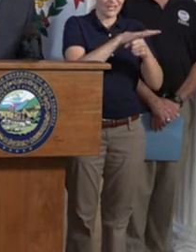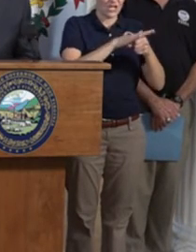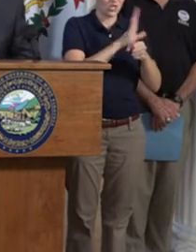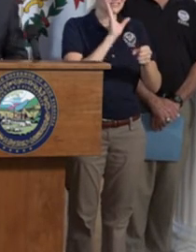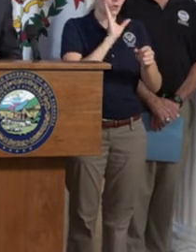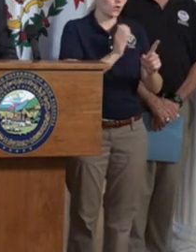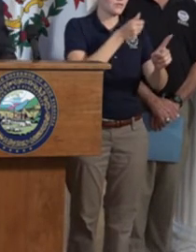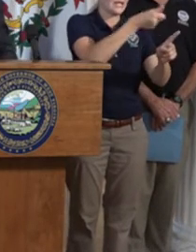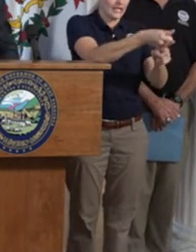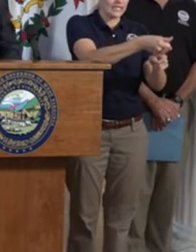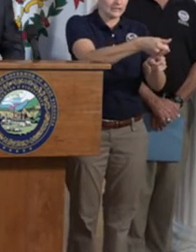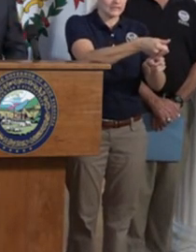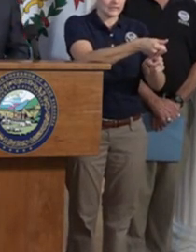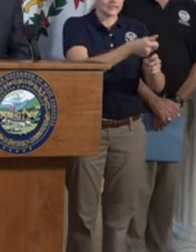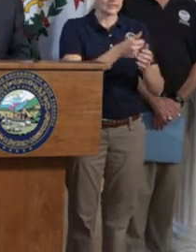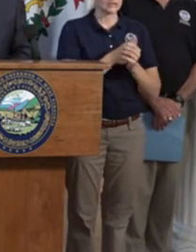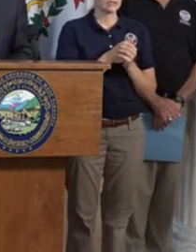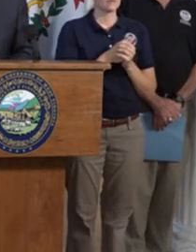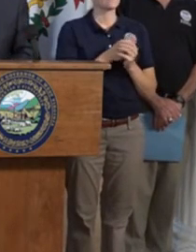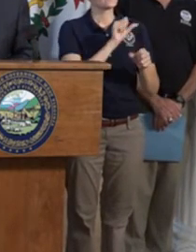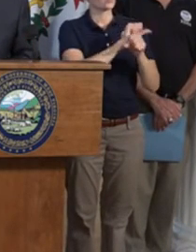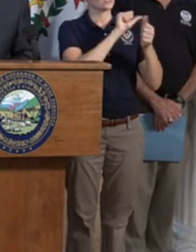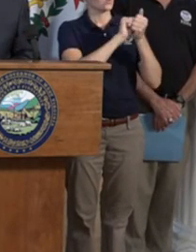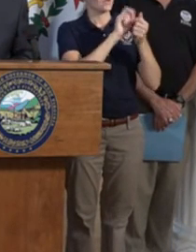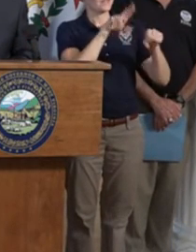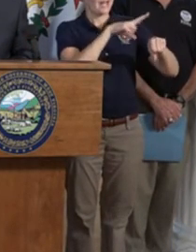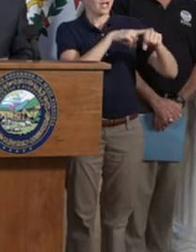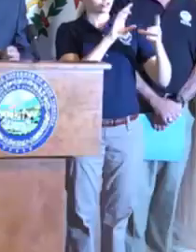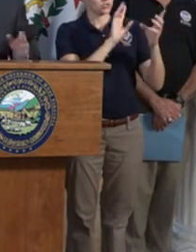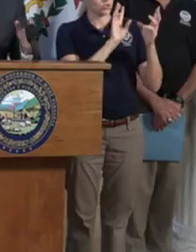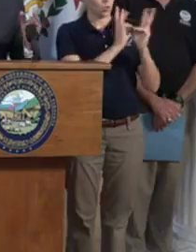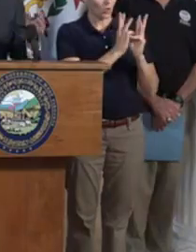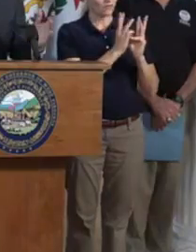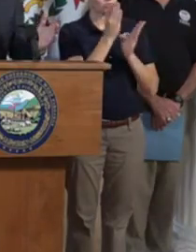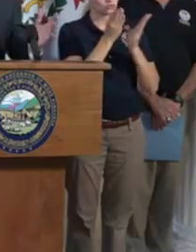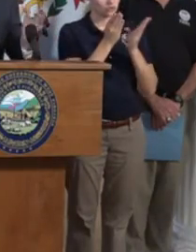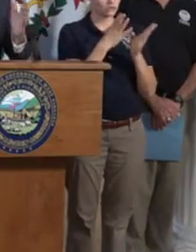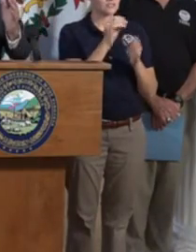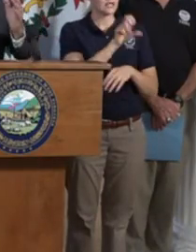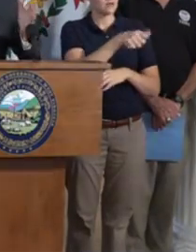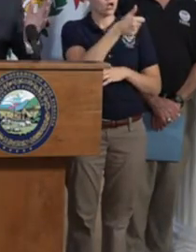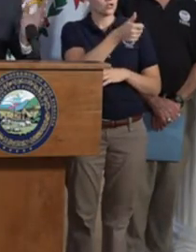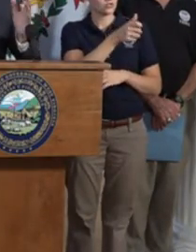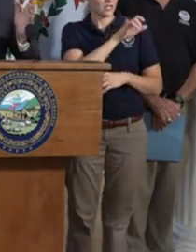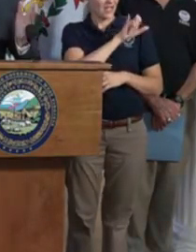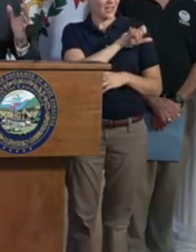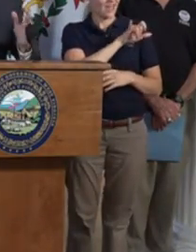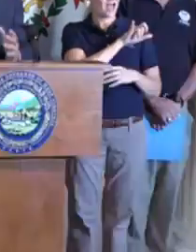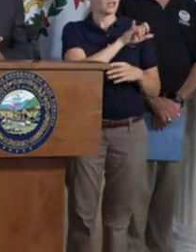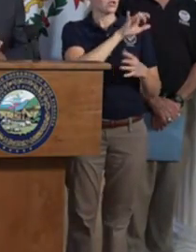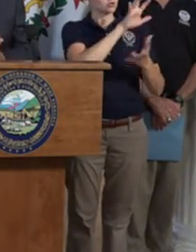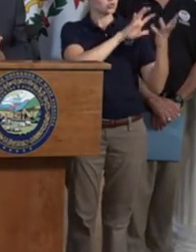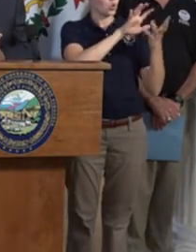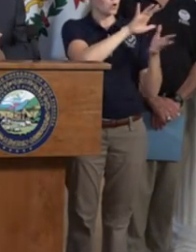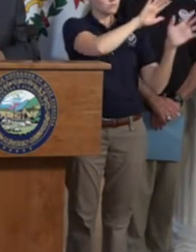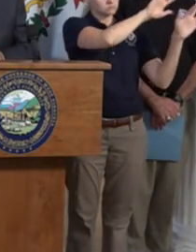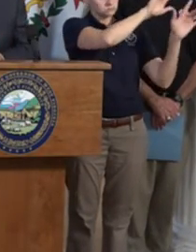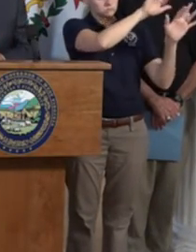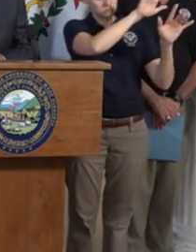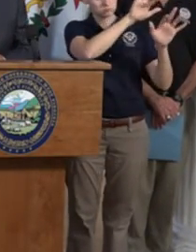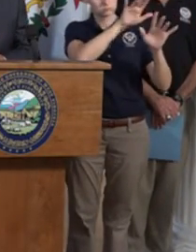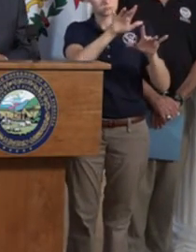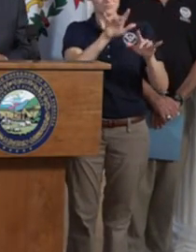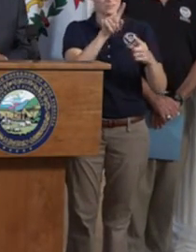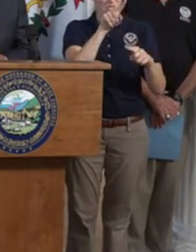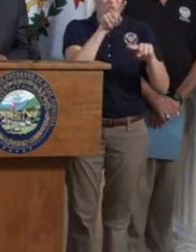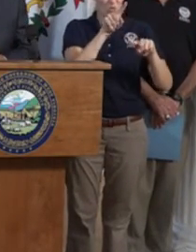hit. And working with the National Weather Service and others, you know, this storm was kind of moving in an area where we couldn't